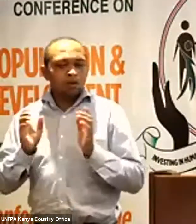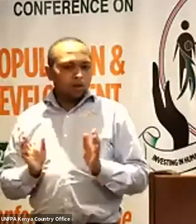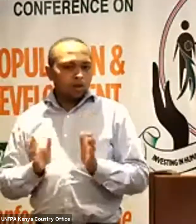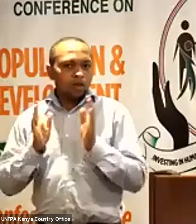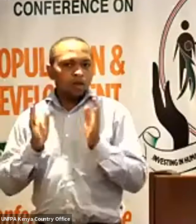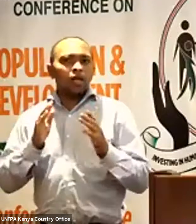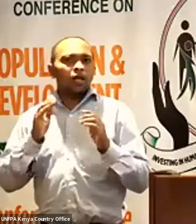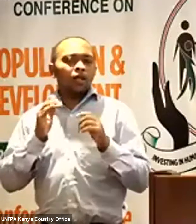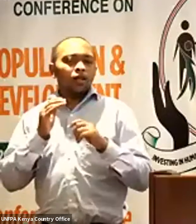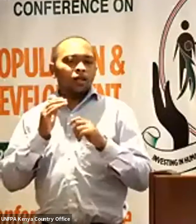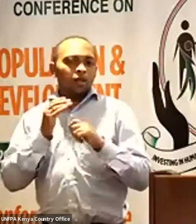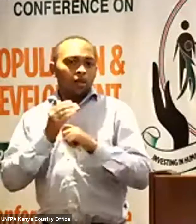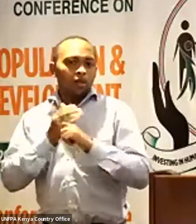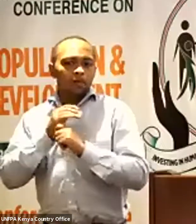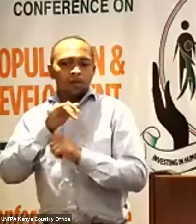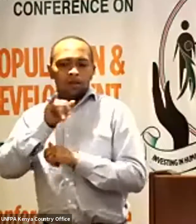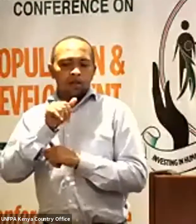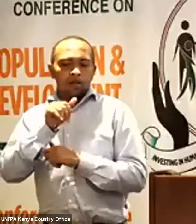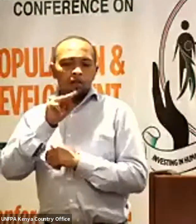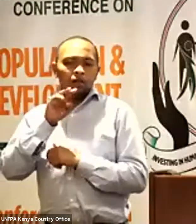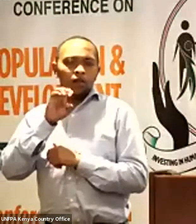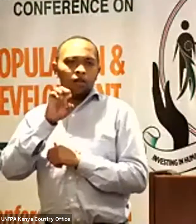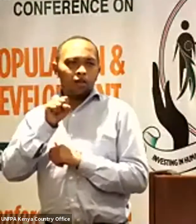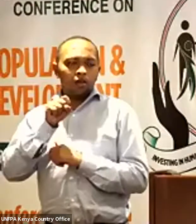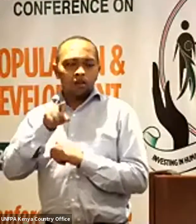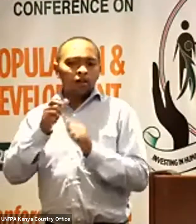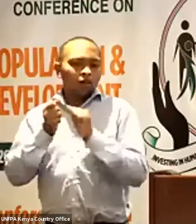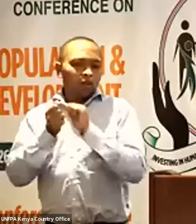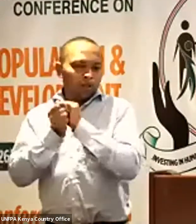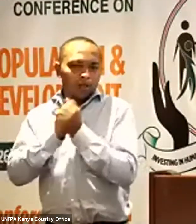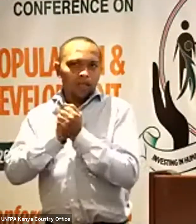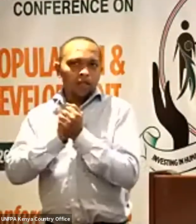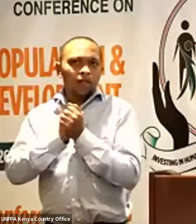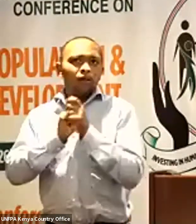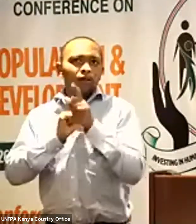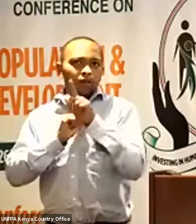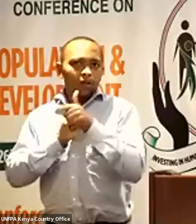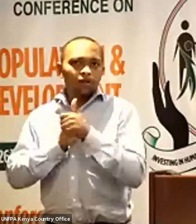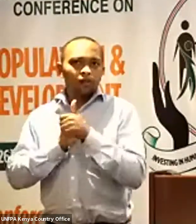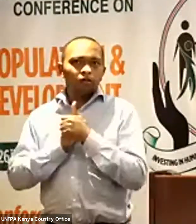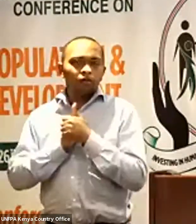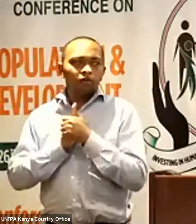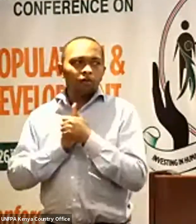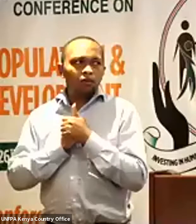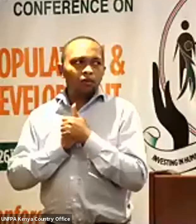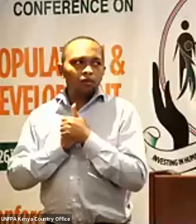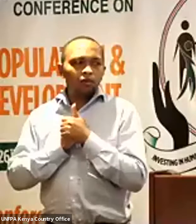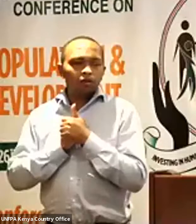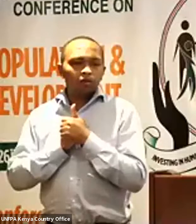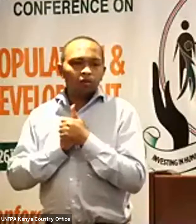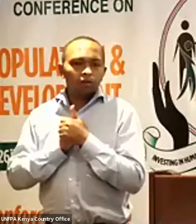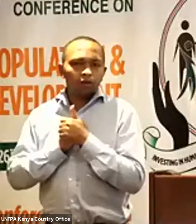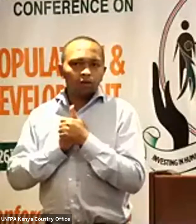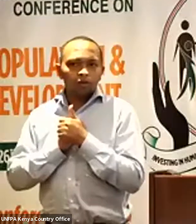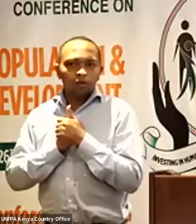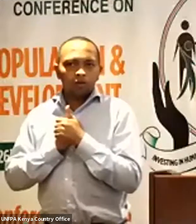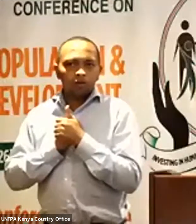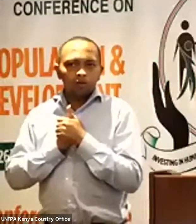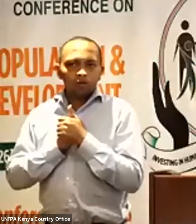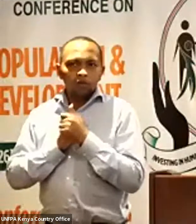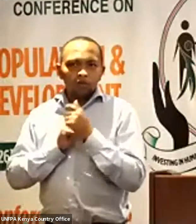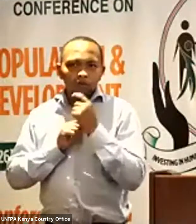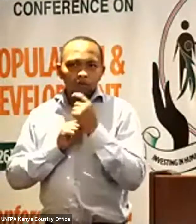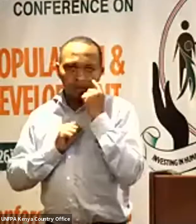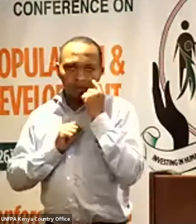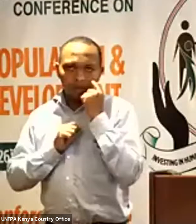James Nika. The other panelists will transfer you. If there is a click, that there's a bar that's